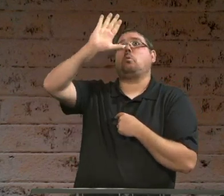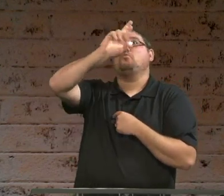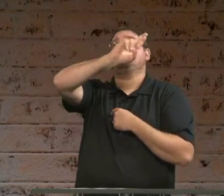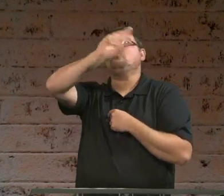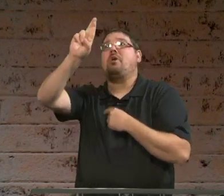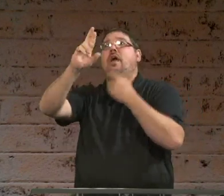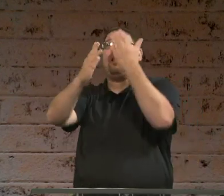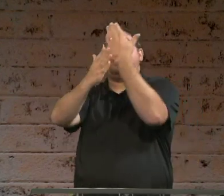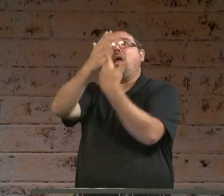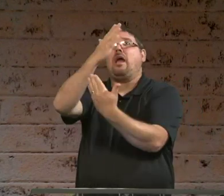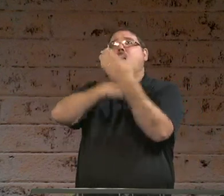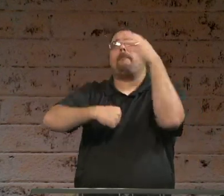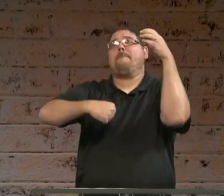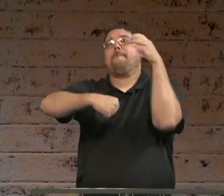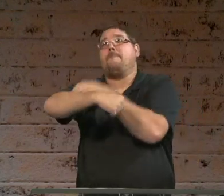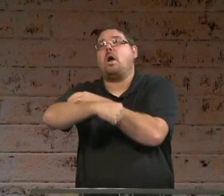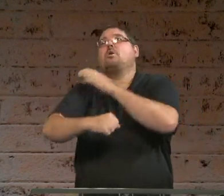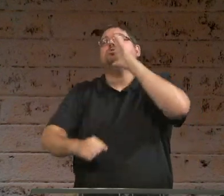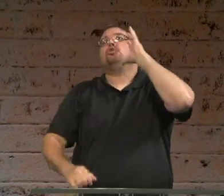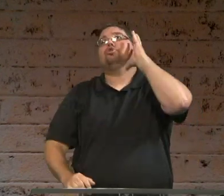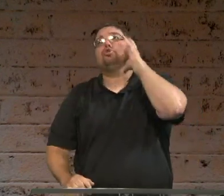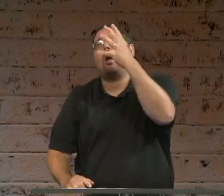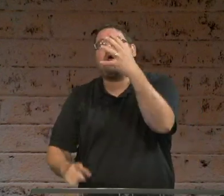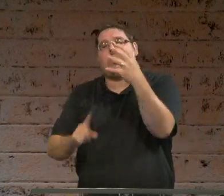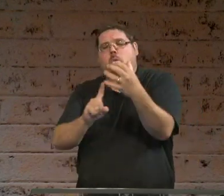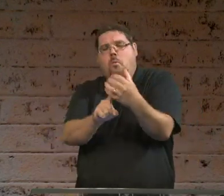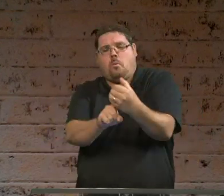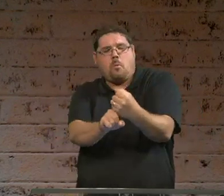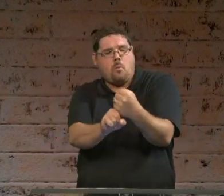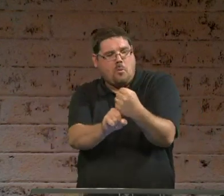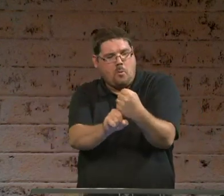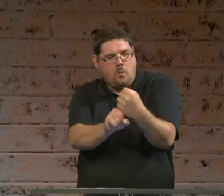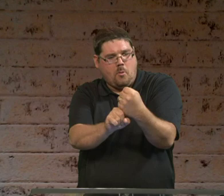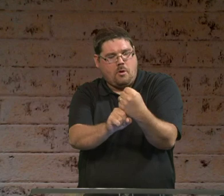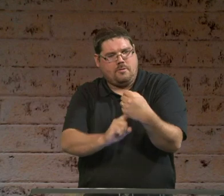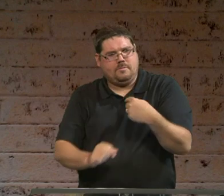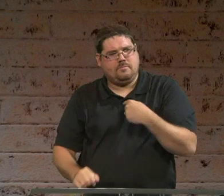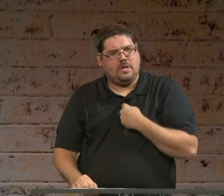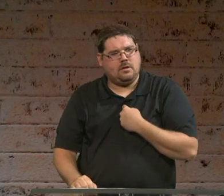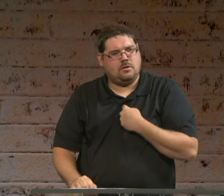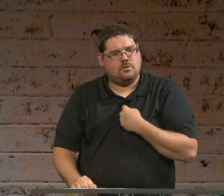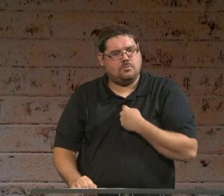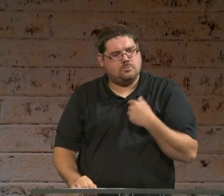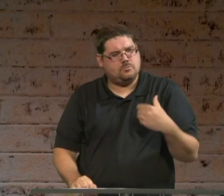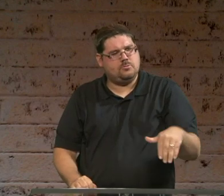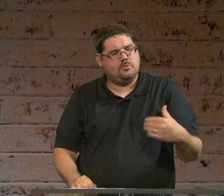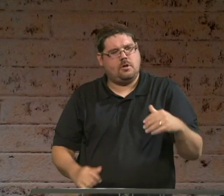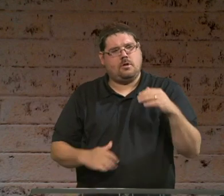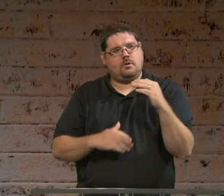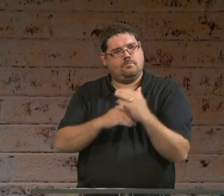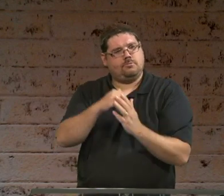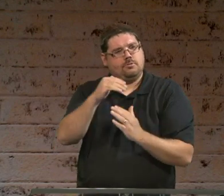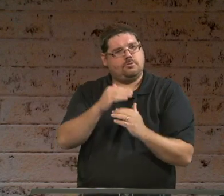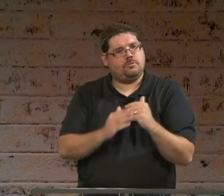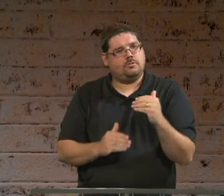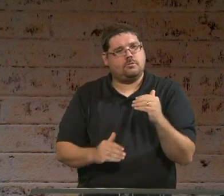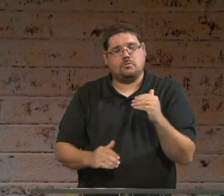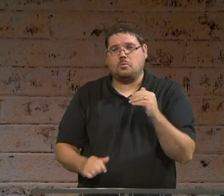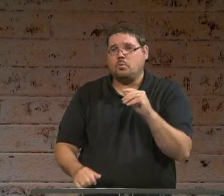perspective is that the right hand of God has power, and He will hold me. That's a